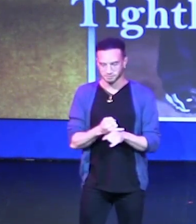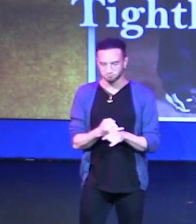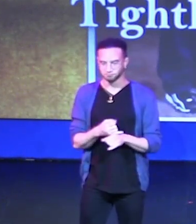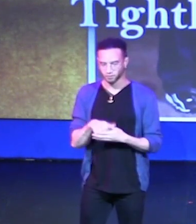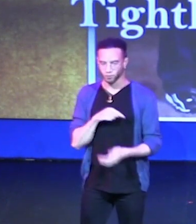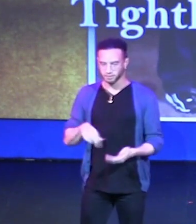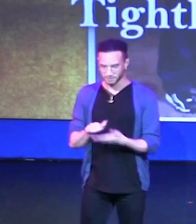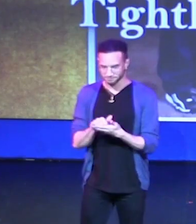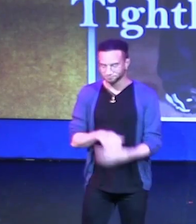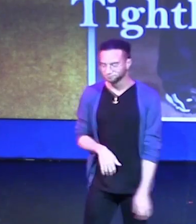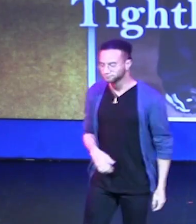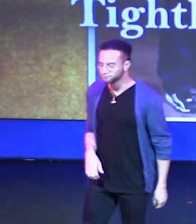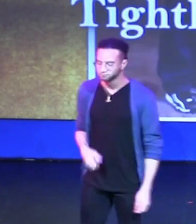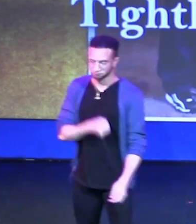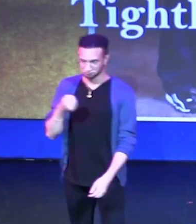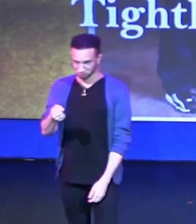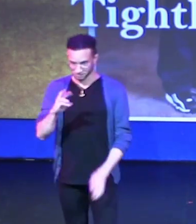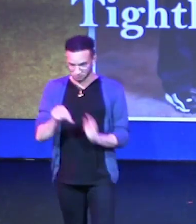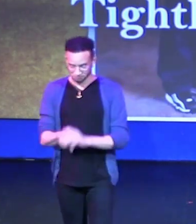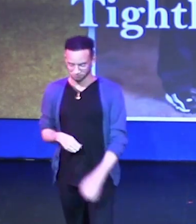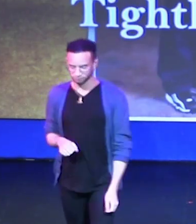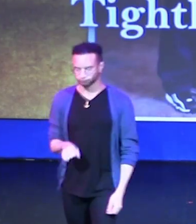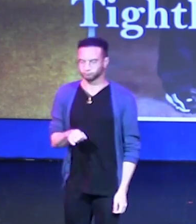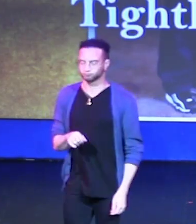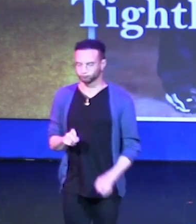Lexington School for the Deaf. It's over in Queens.